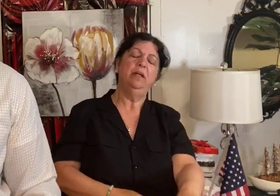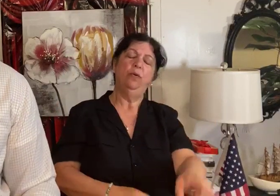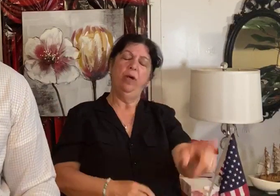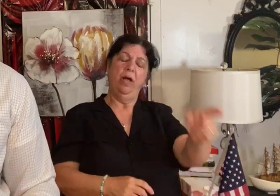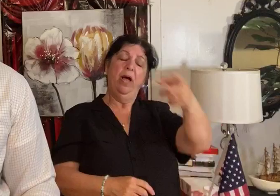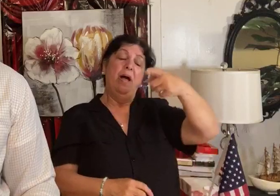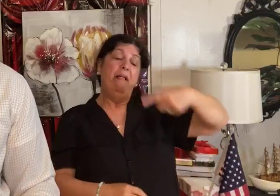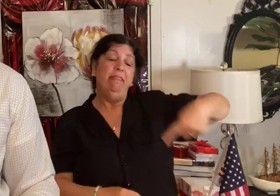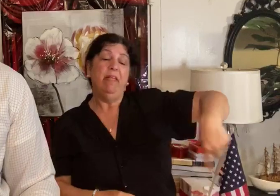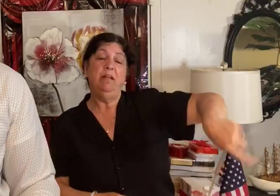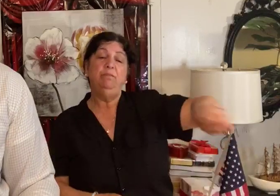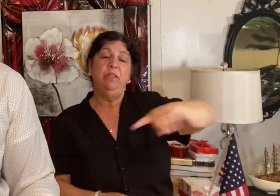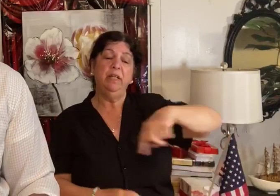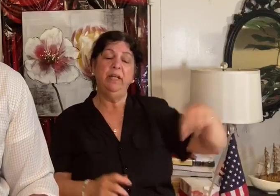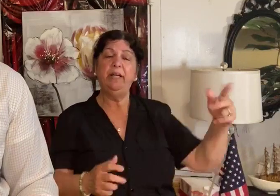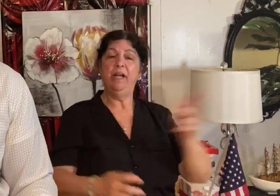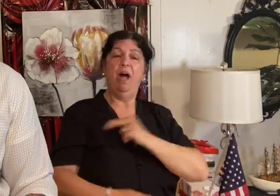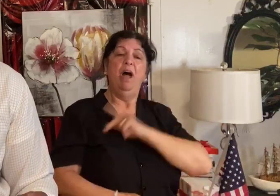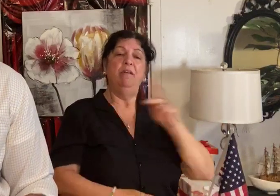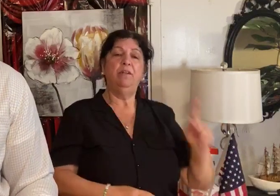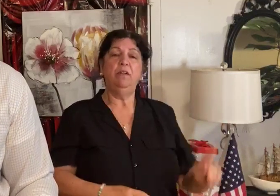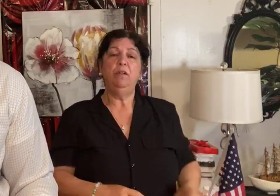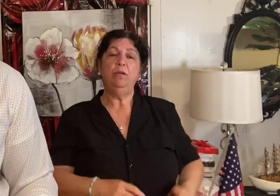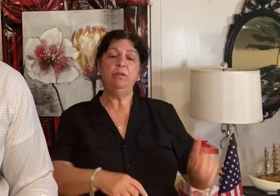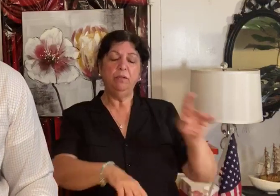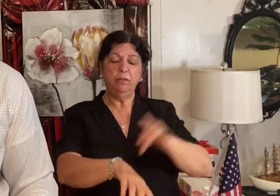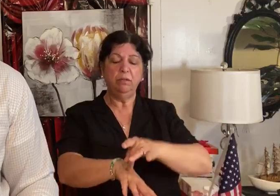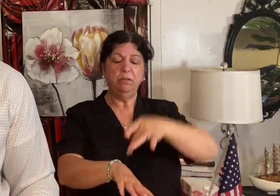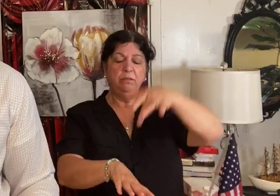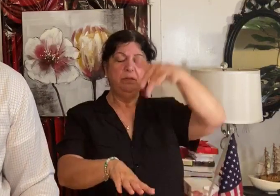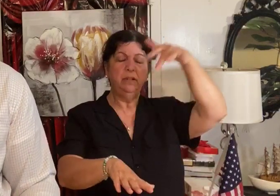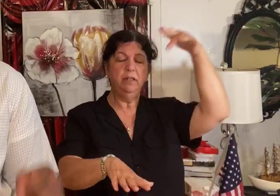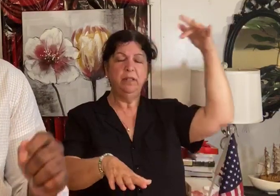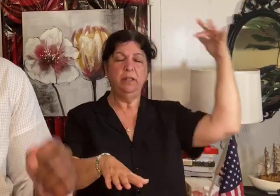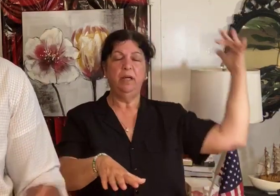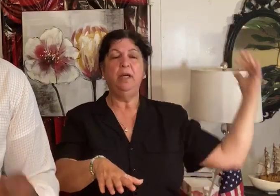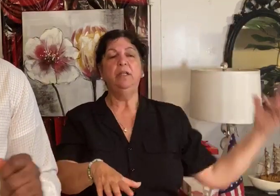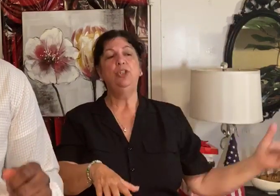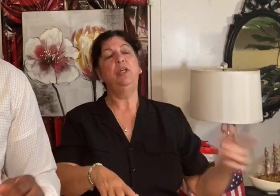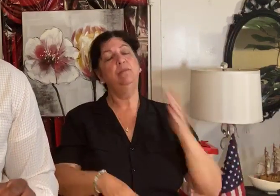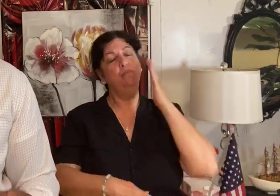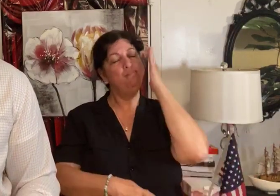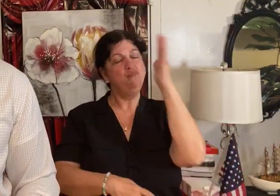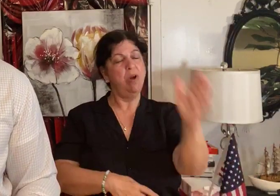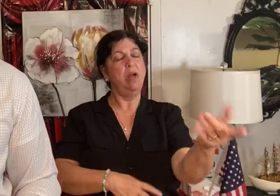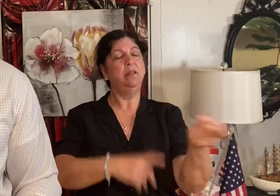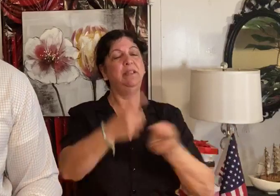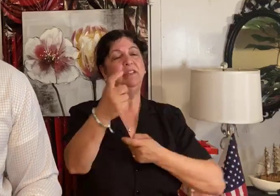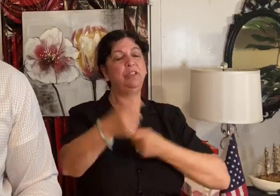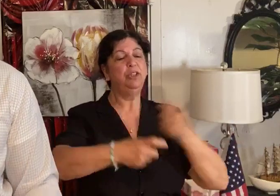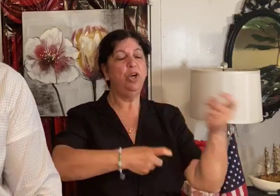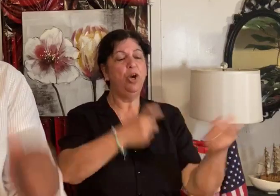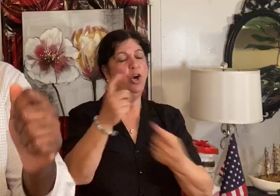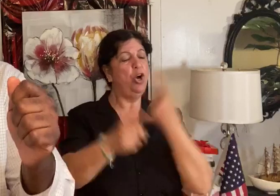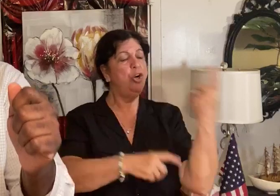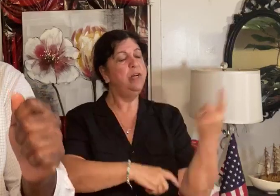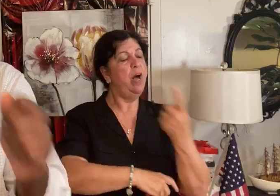They with the King of glory shall reign